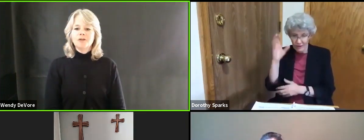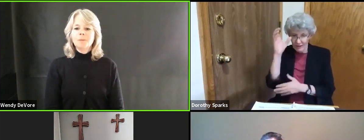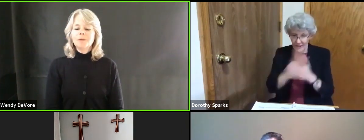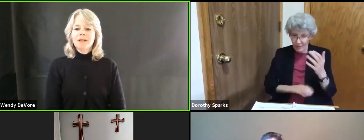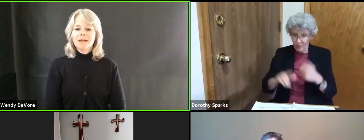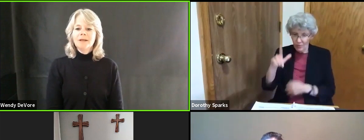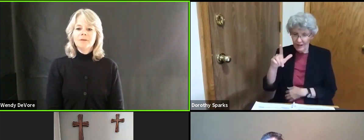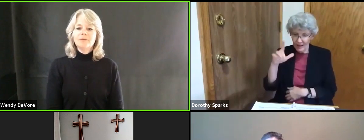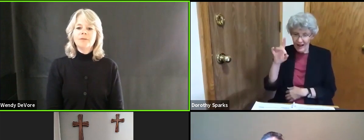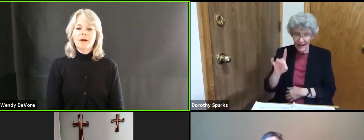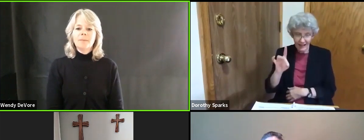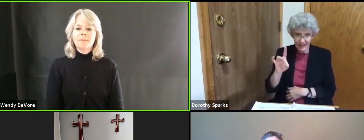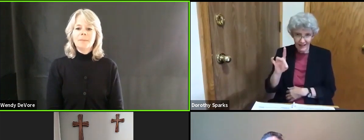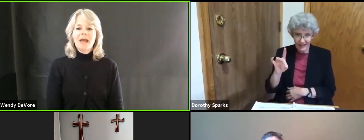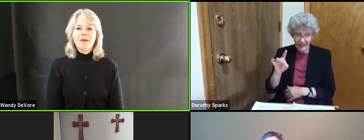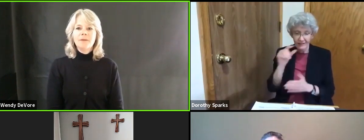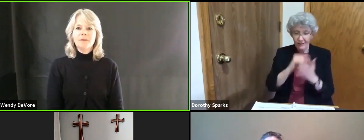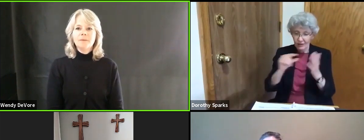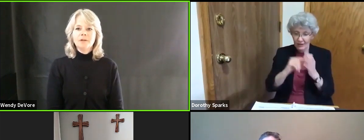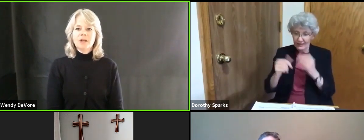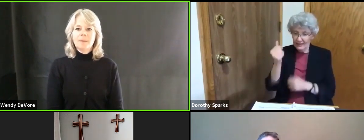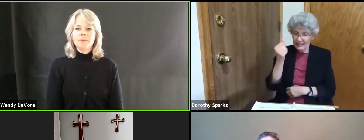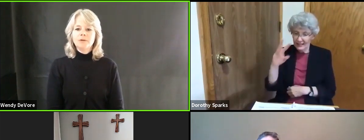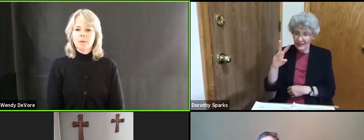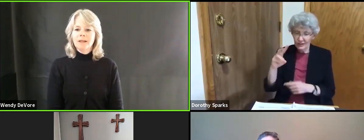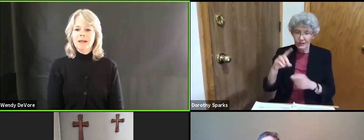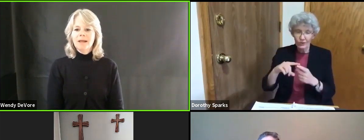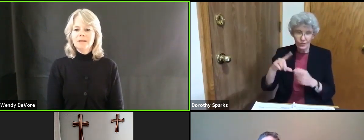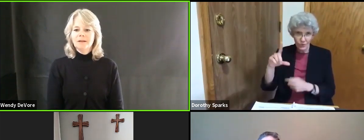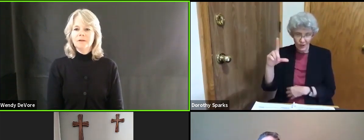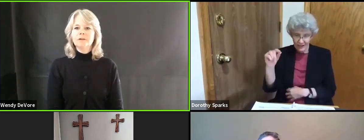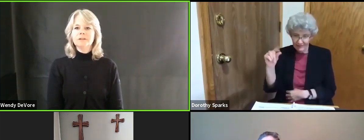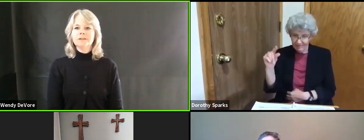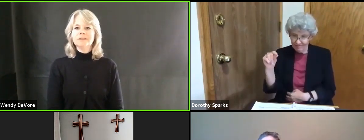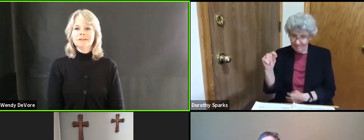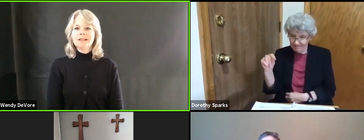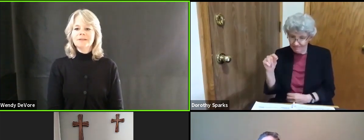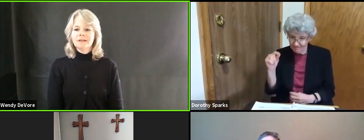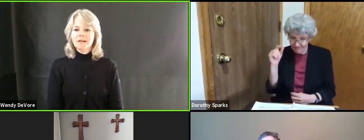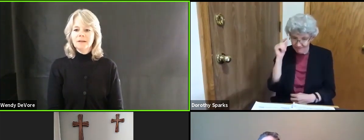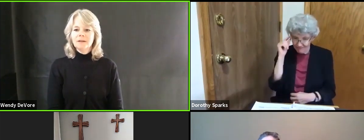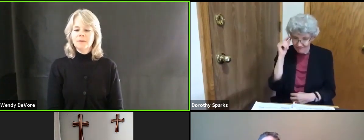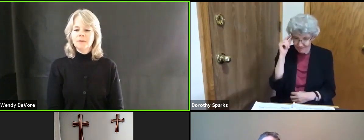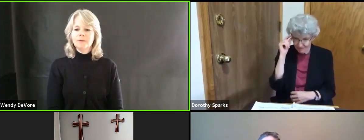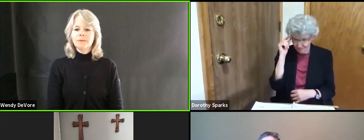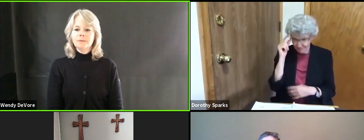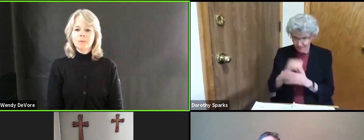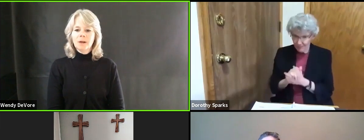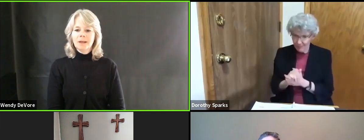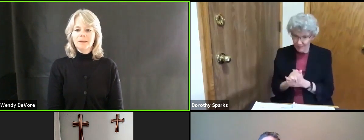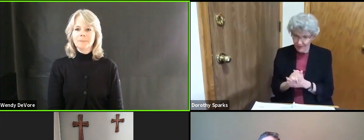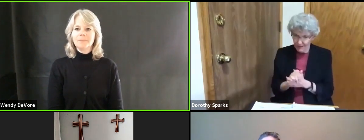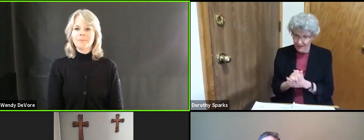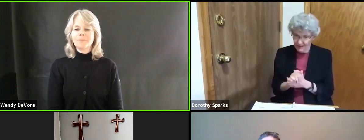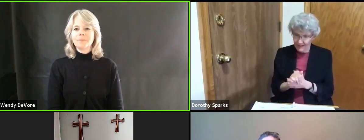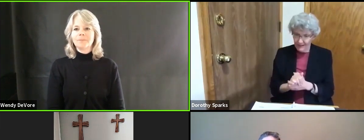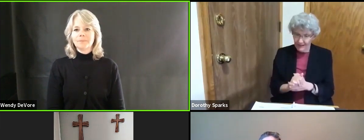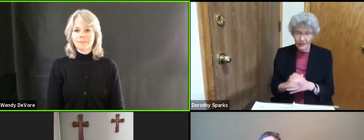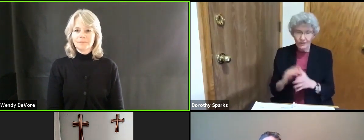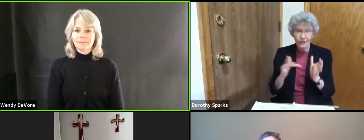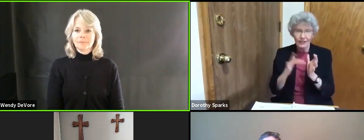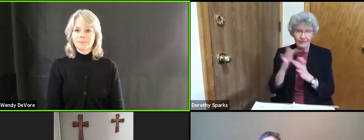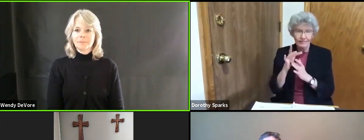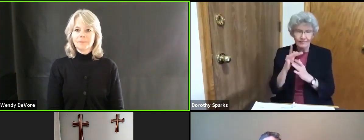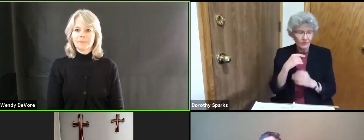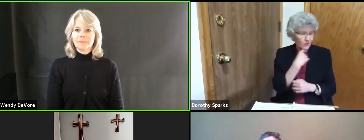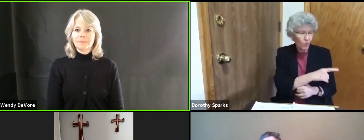The gospel reading from Matthew chapter 28, verses 16 through 20.